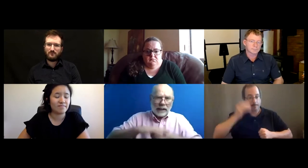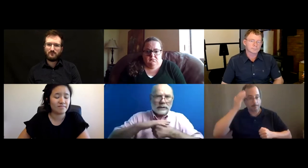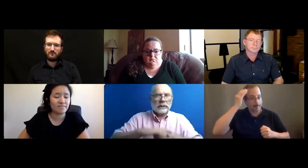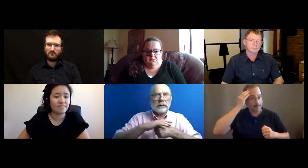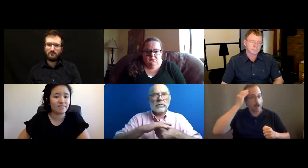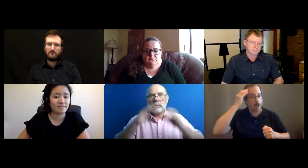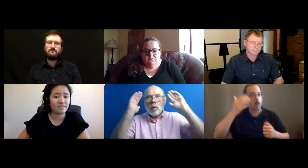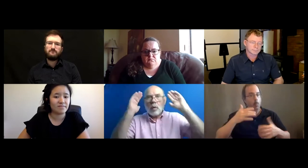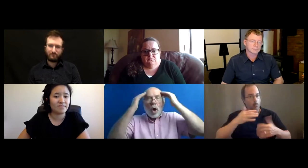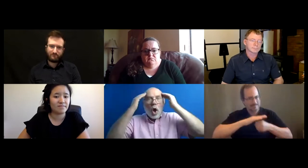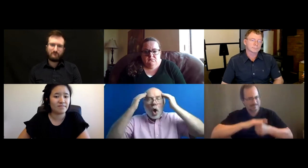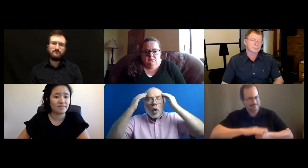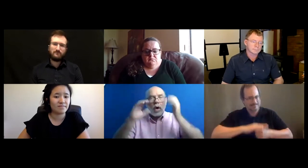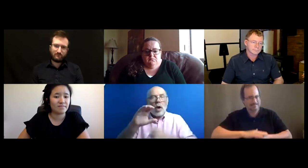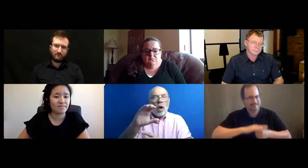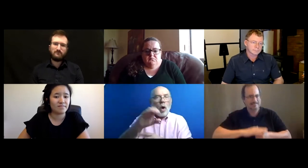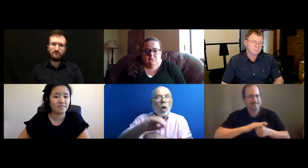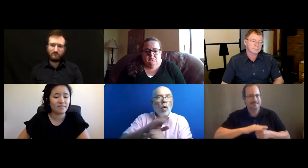was greatly affected.